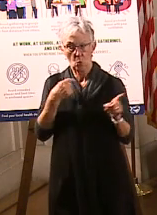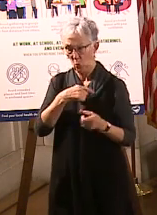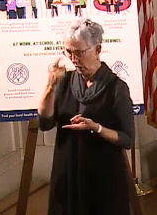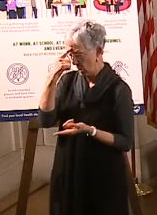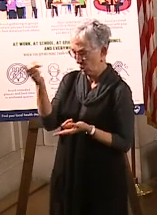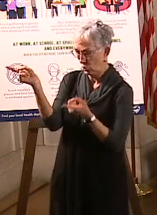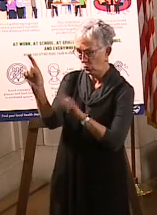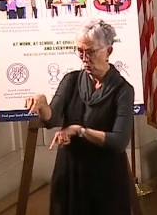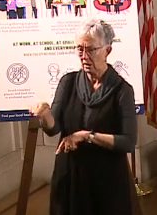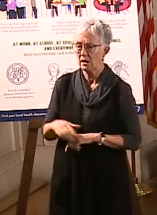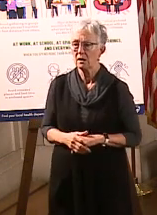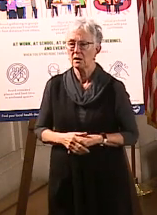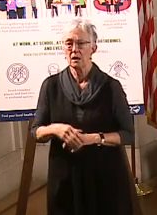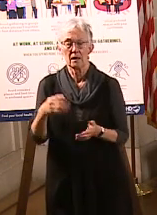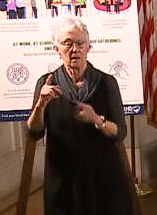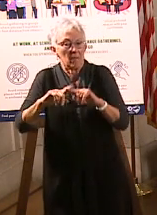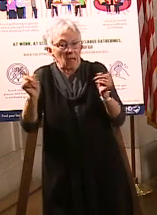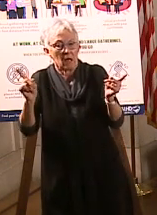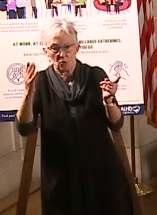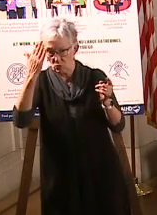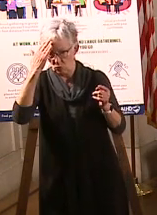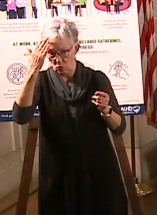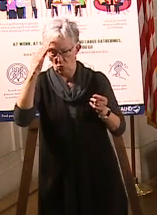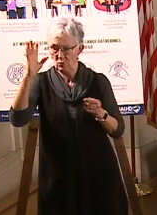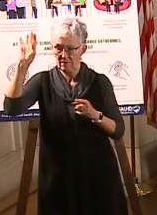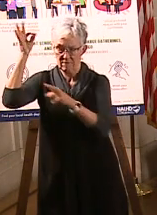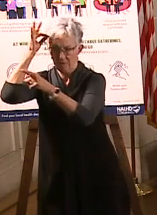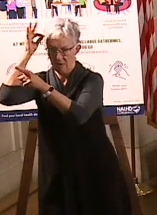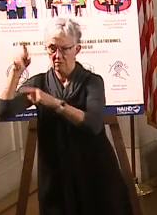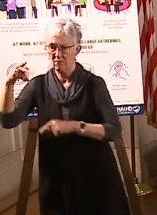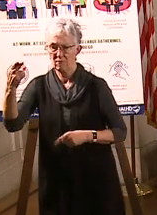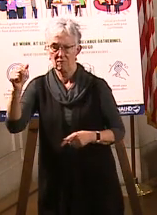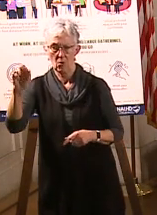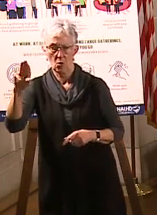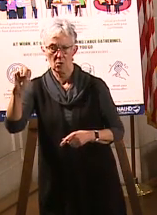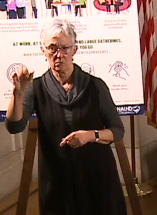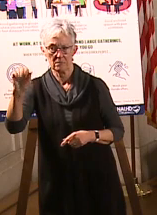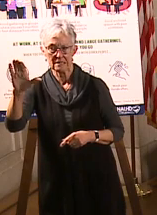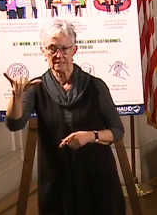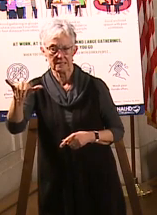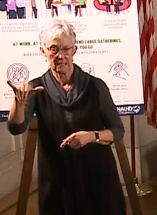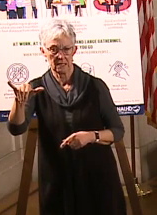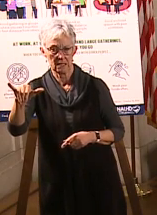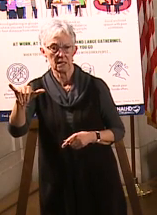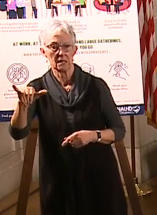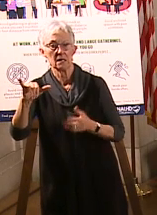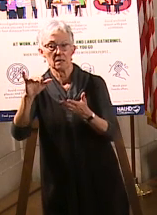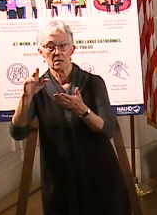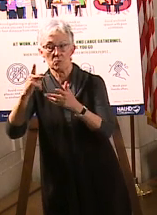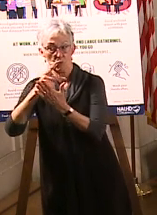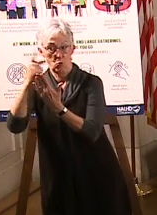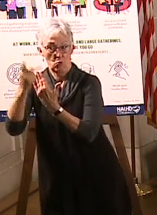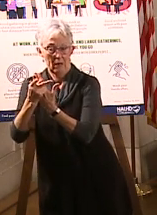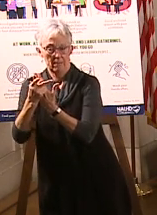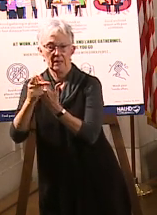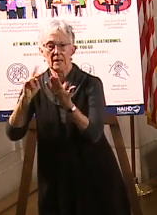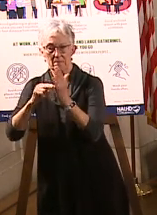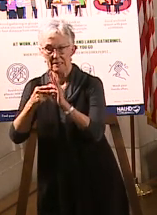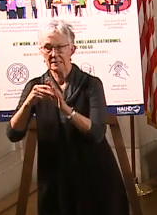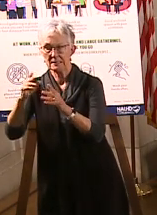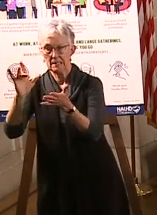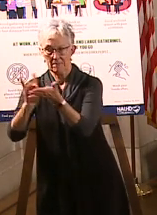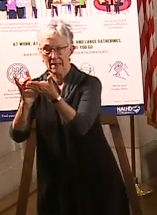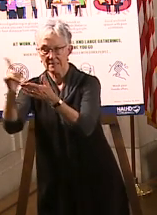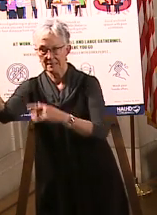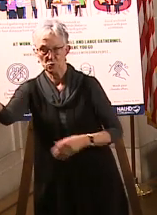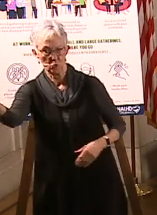say, the pharmacy program, the federal pharmacy program, that those vaccines go to the pharmacies, then the pharmacies need to coordinate with the long-term